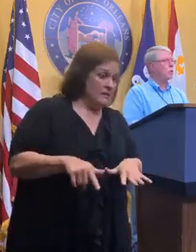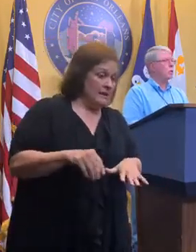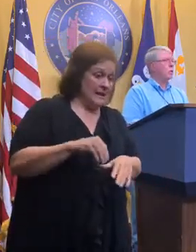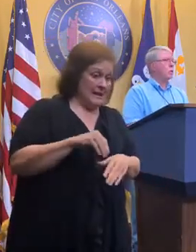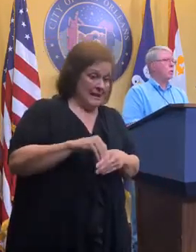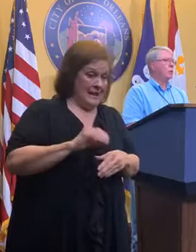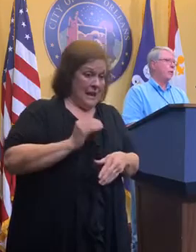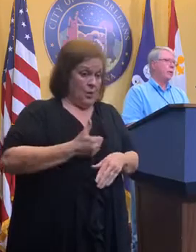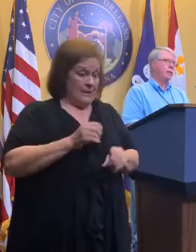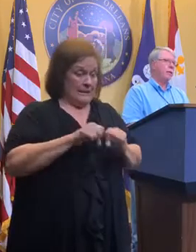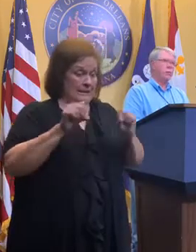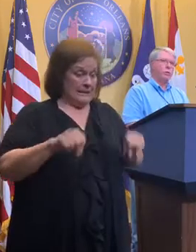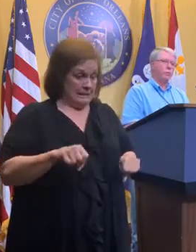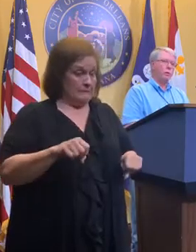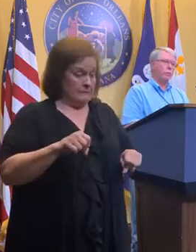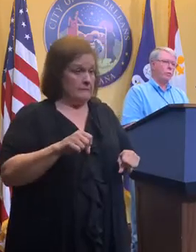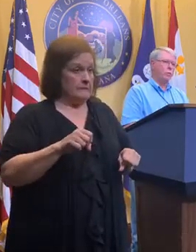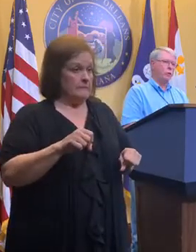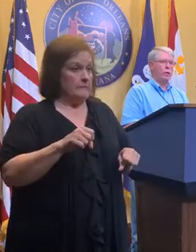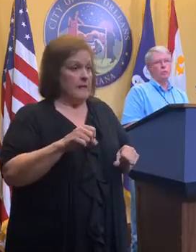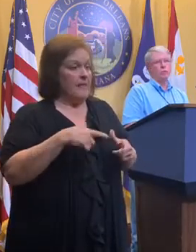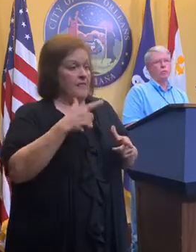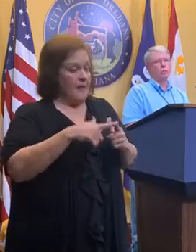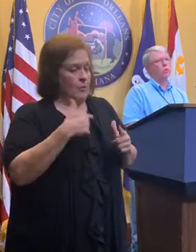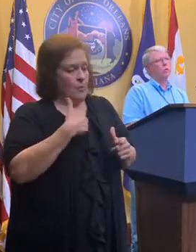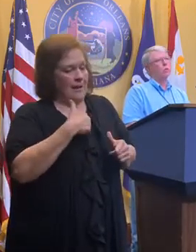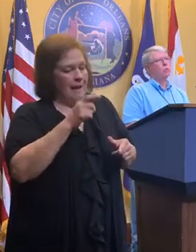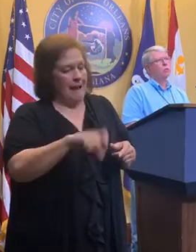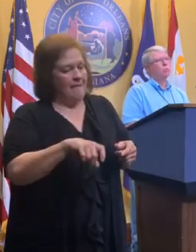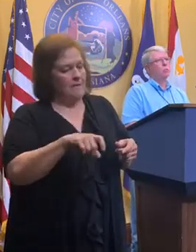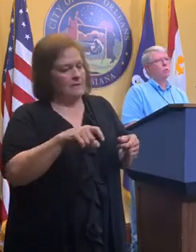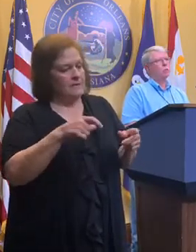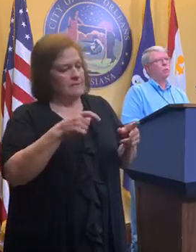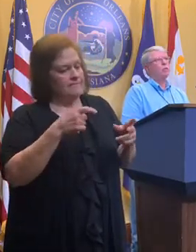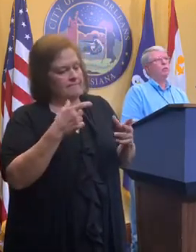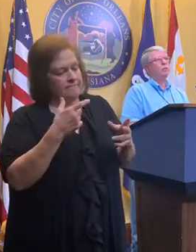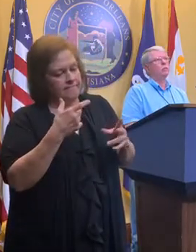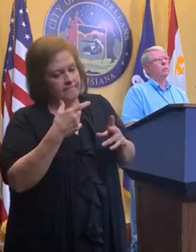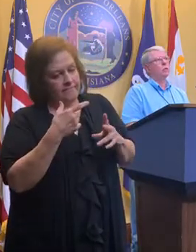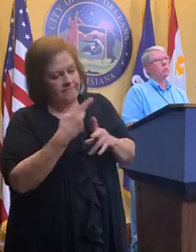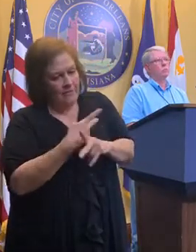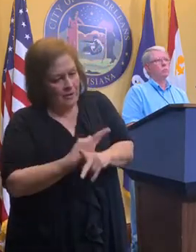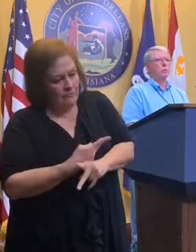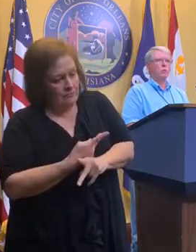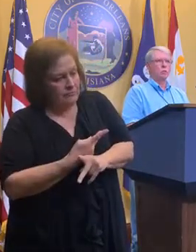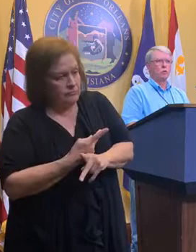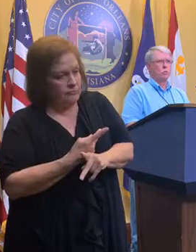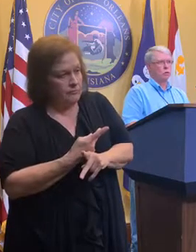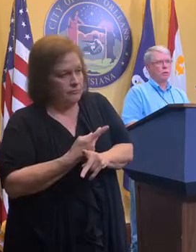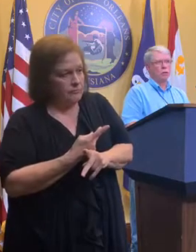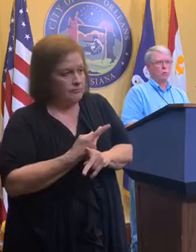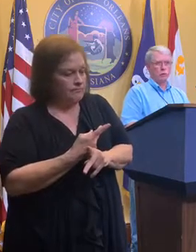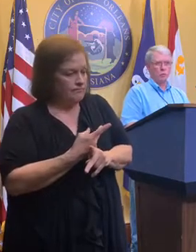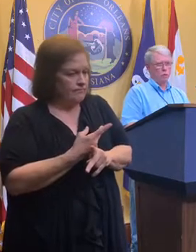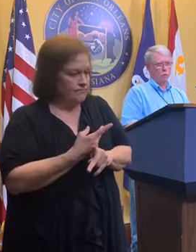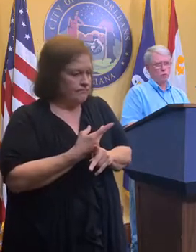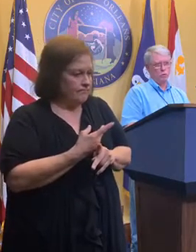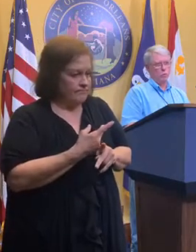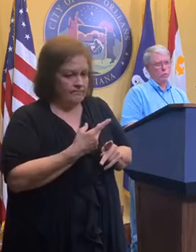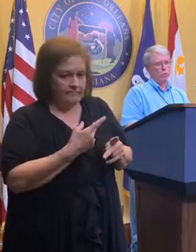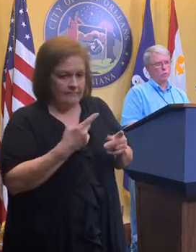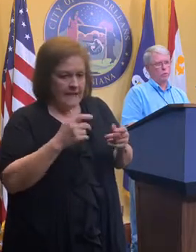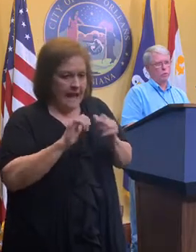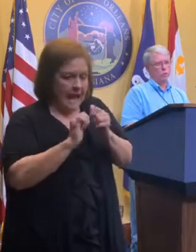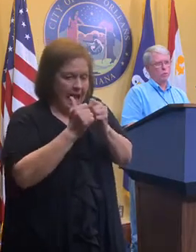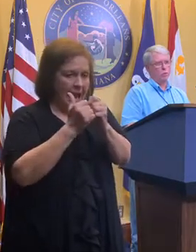the system. And then at that point in time, we would then have to probably do some juggling with the pumps.